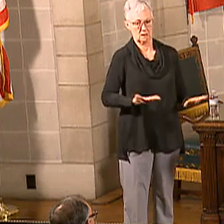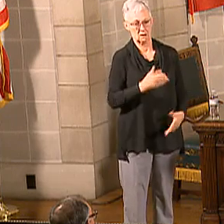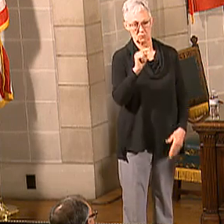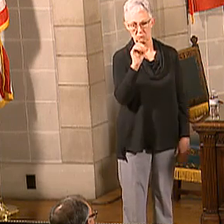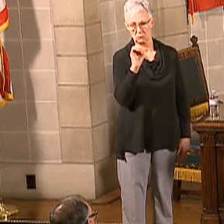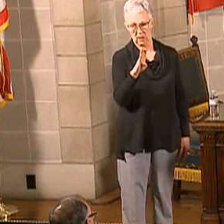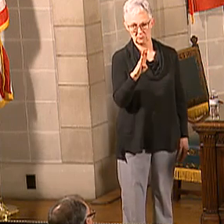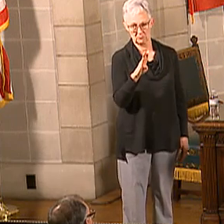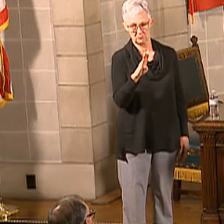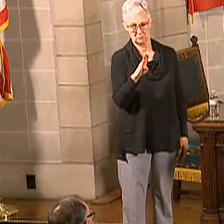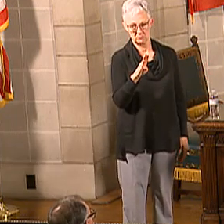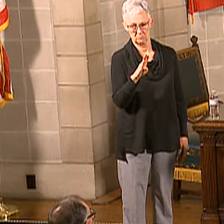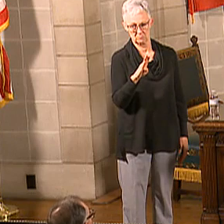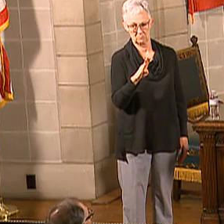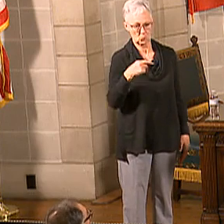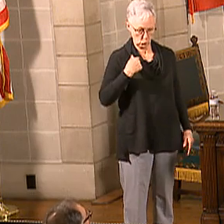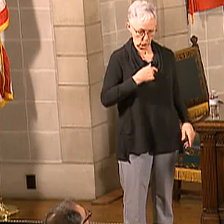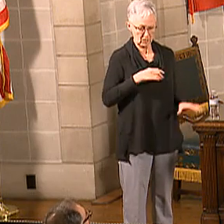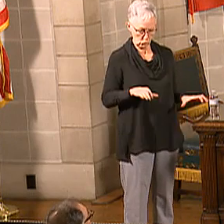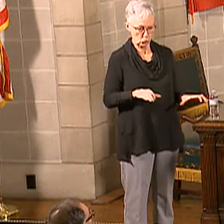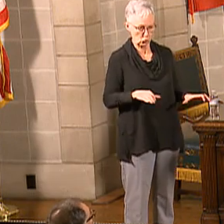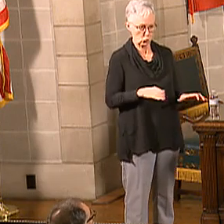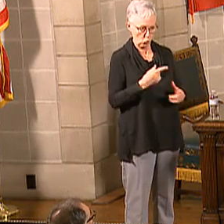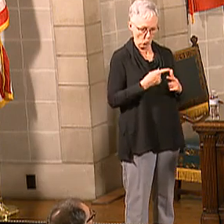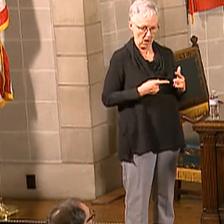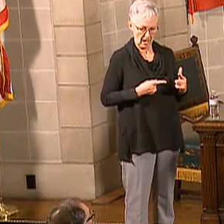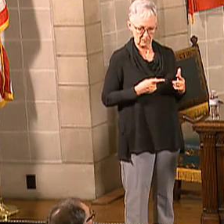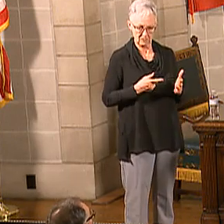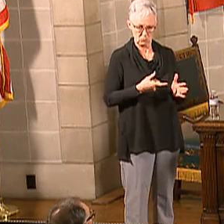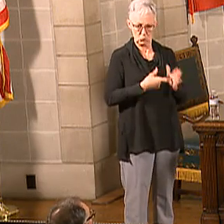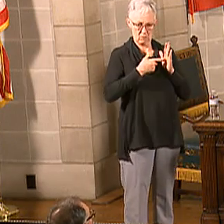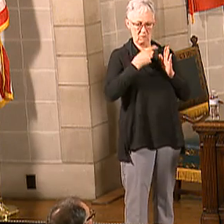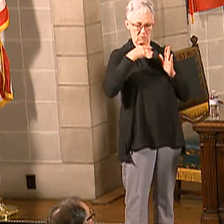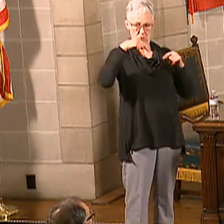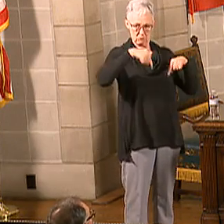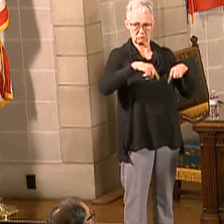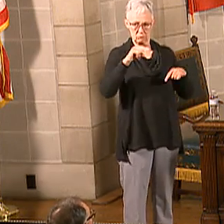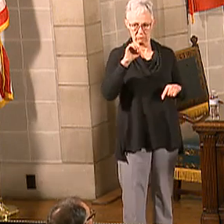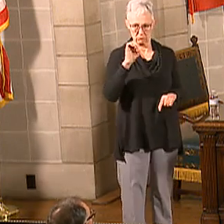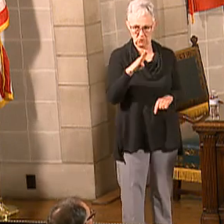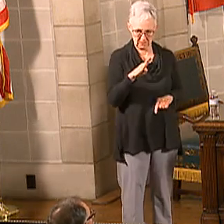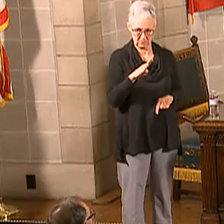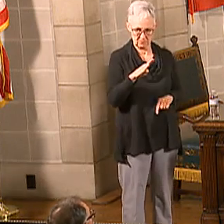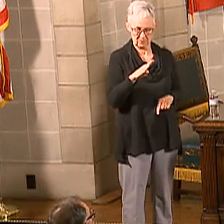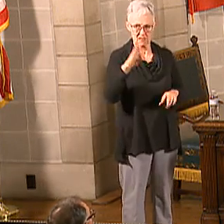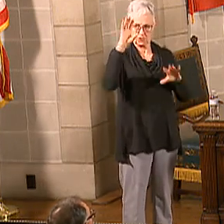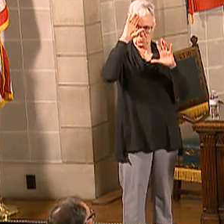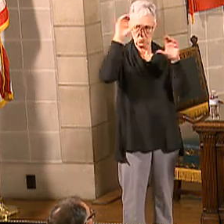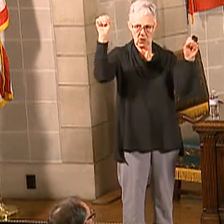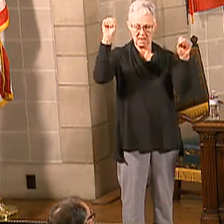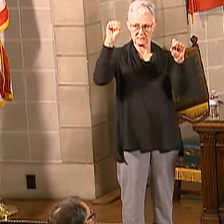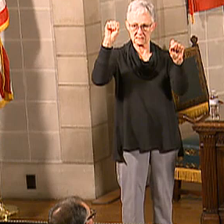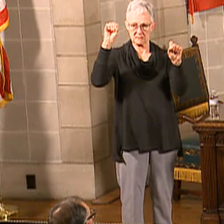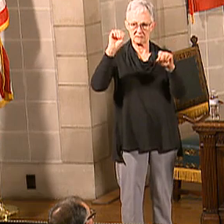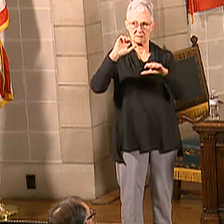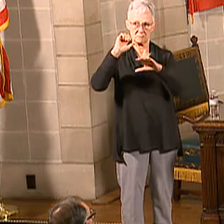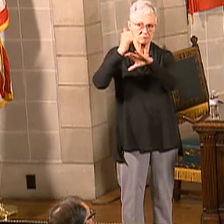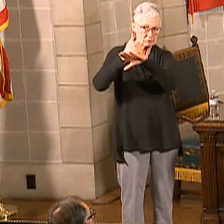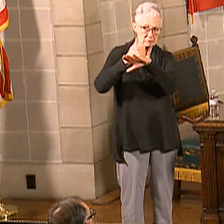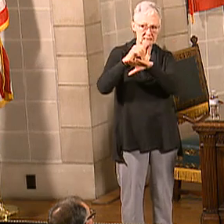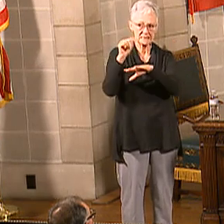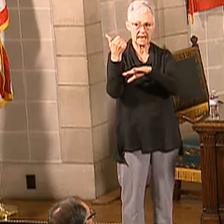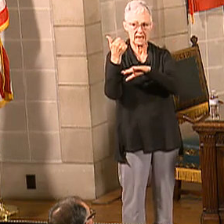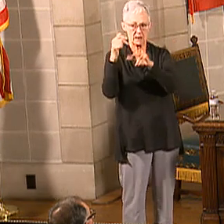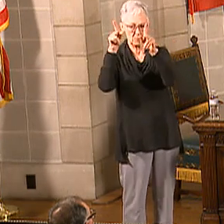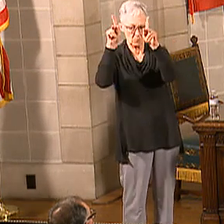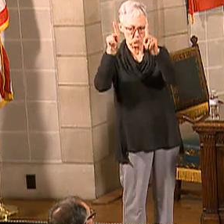right for Nebraska. When the president issued the 10-person rule, we followed that guidelines. There was some question about, what would happen next.